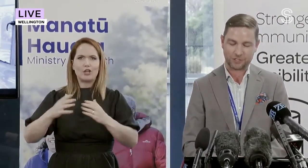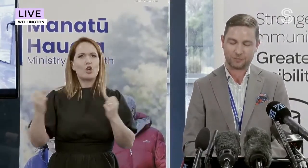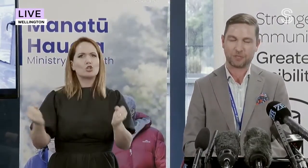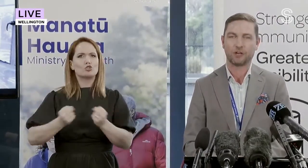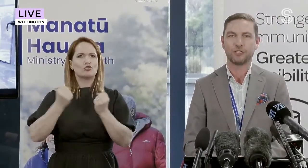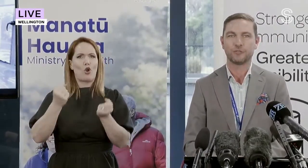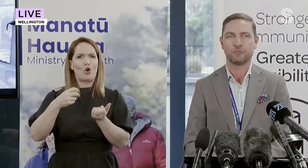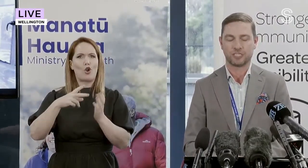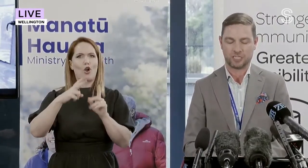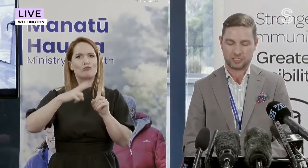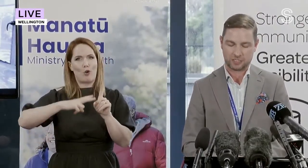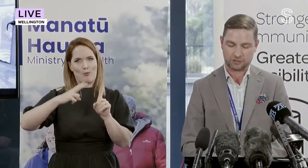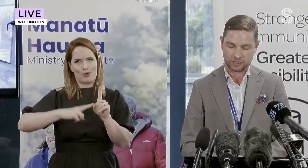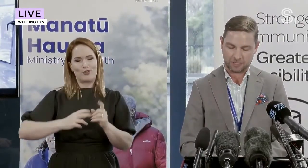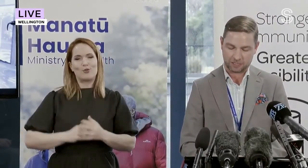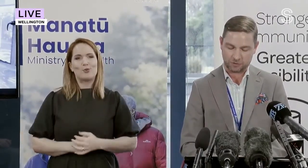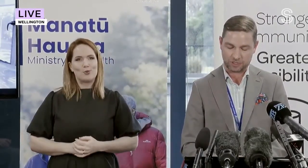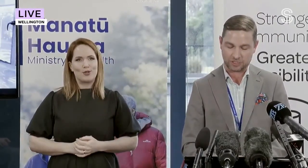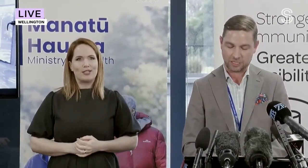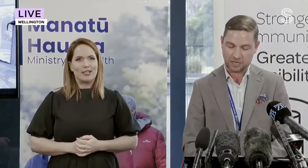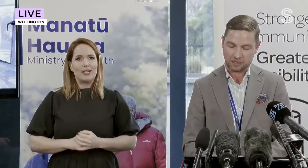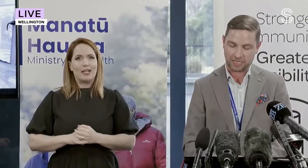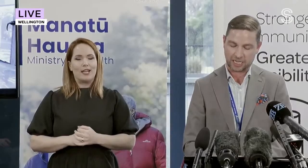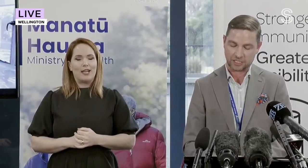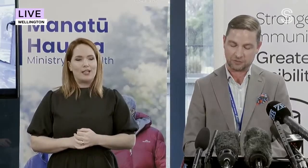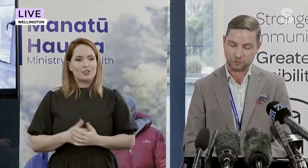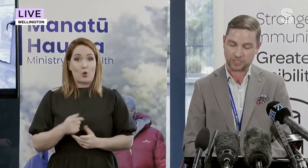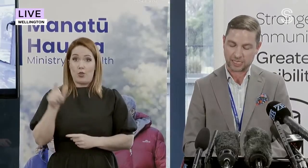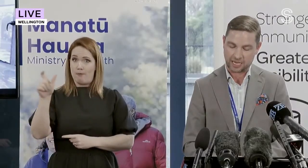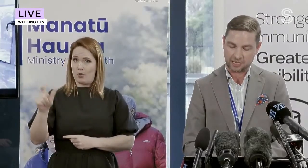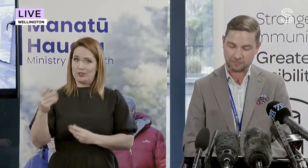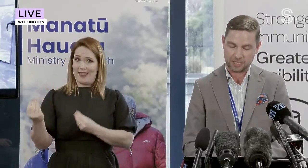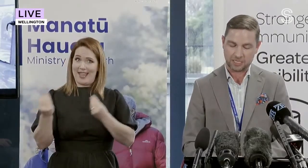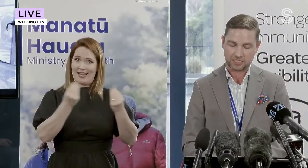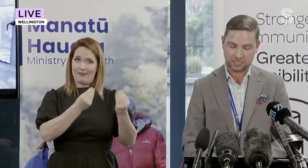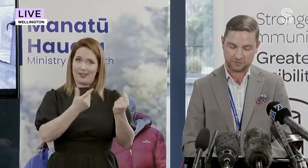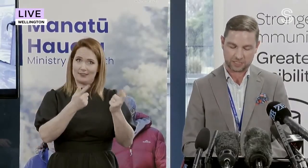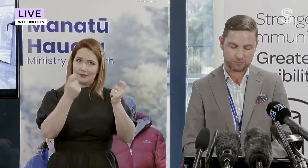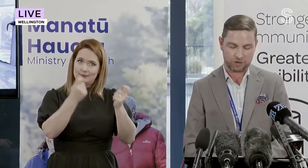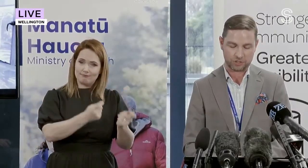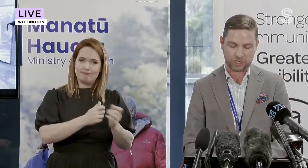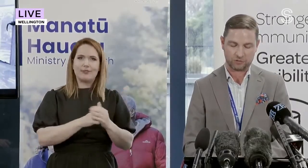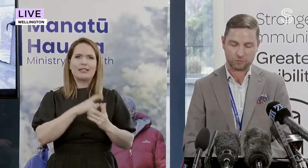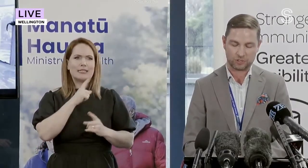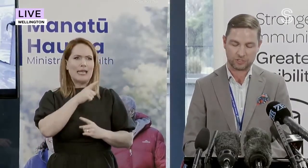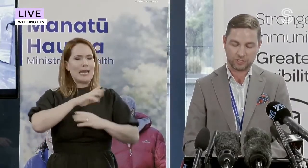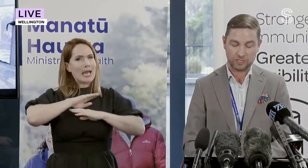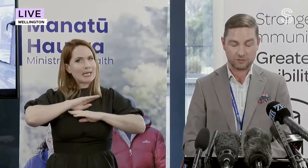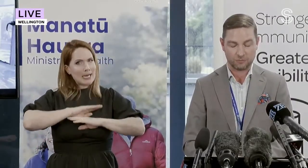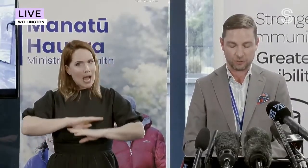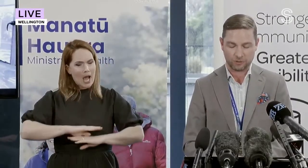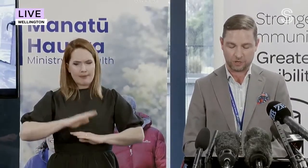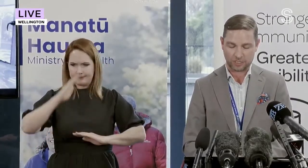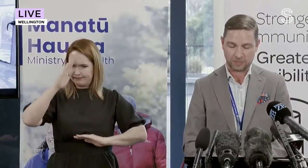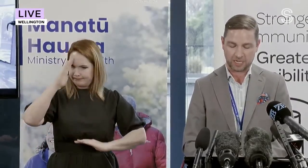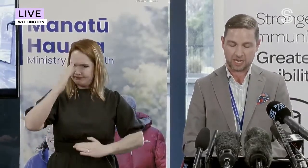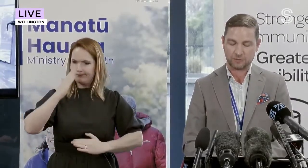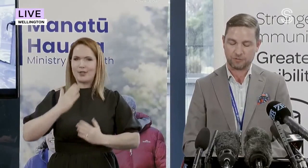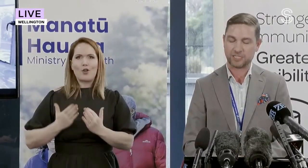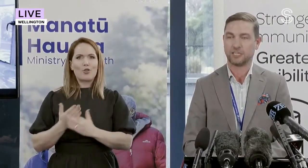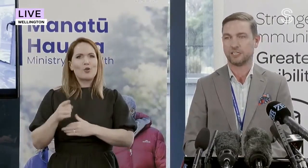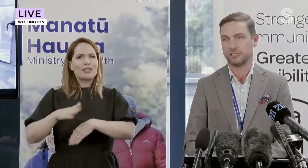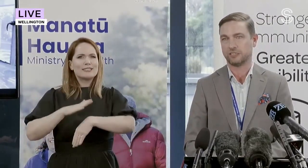the fellowship, College President Dr. Samantha Merton thanked Ashley for his calm, steadfast approach over what we all know has